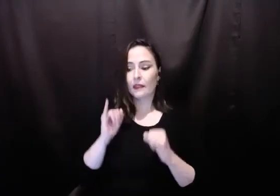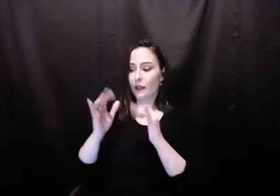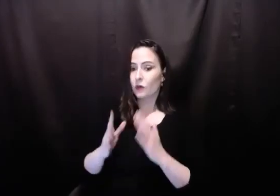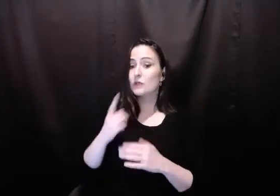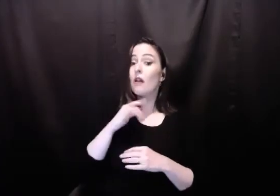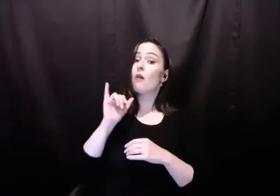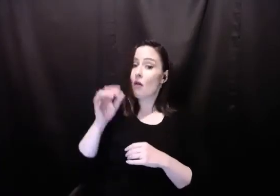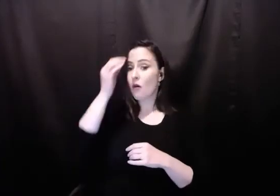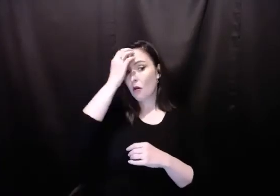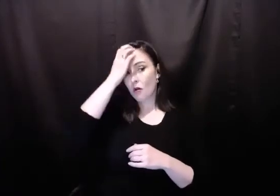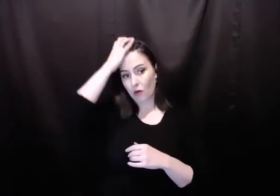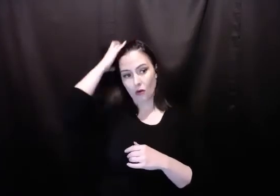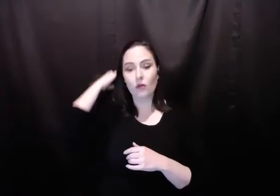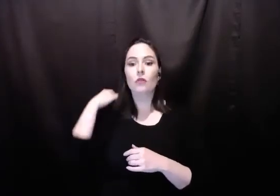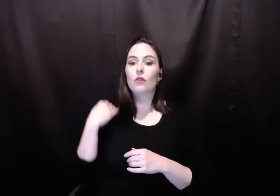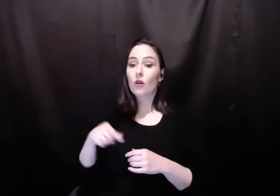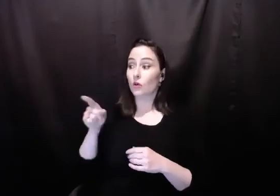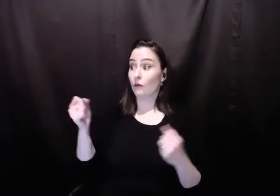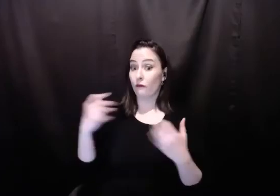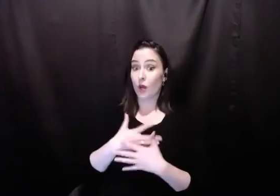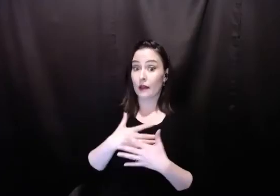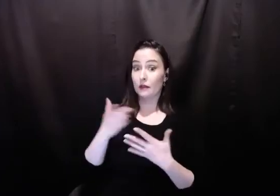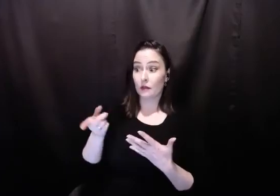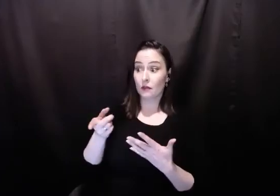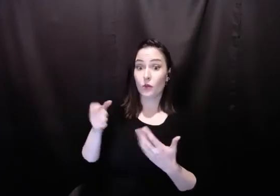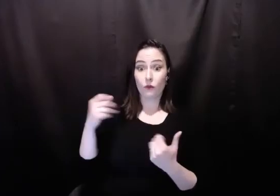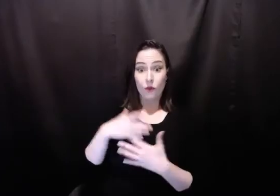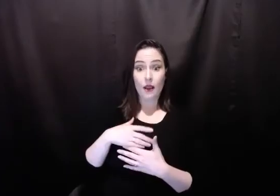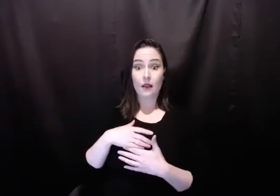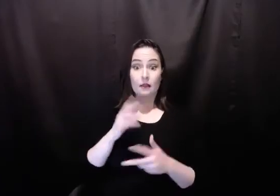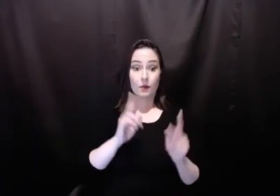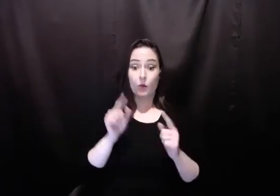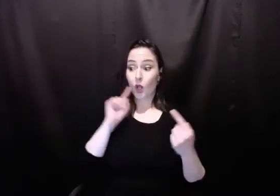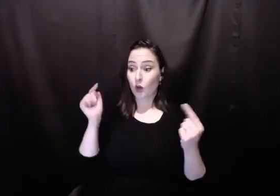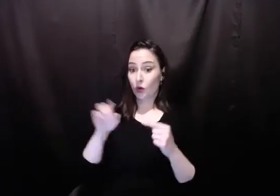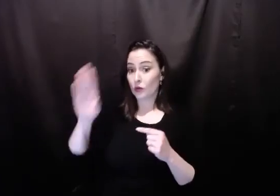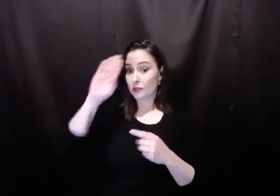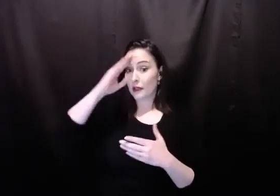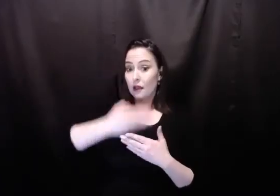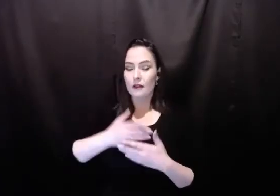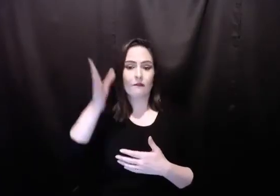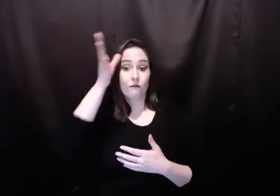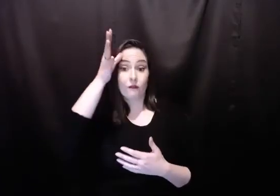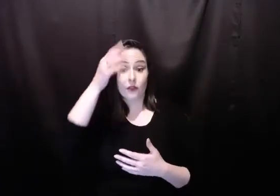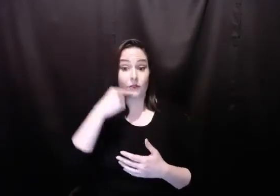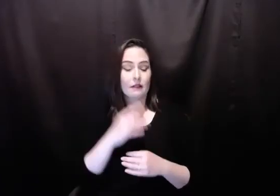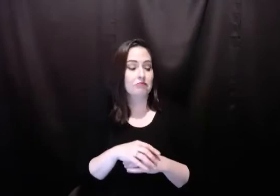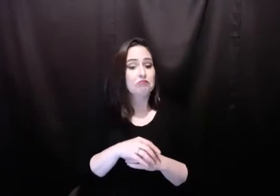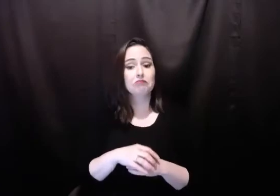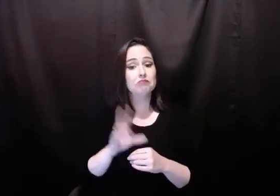said, no, I'm afraid they're going to send him home. And when I heard him, I thought,